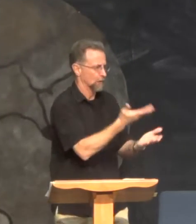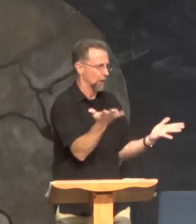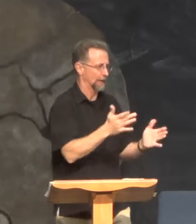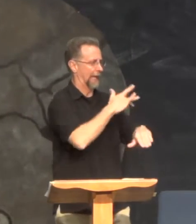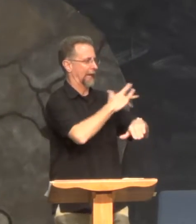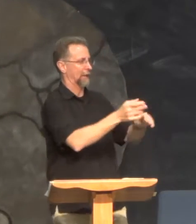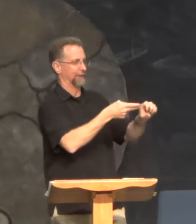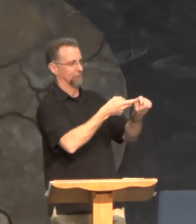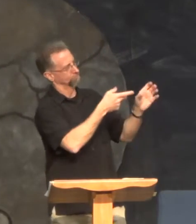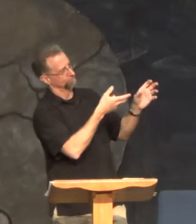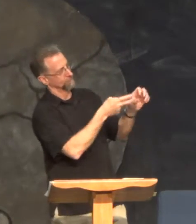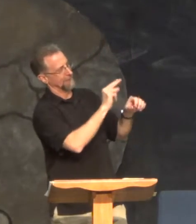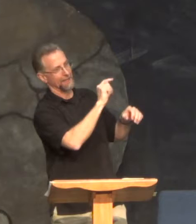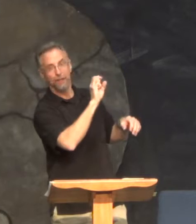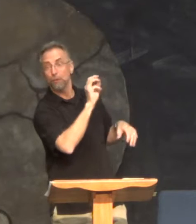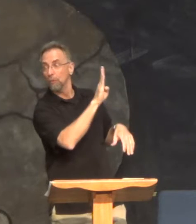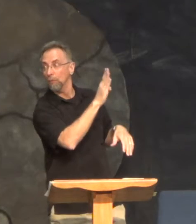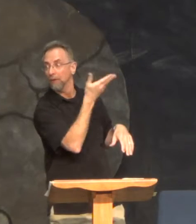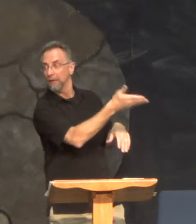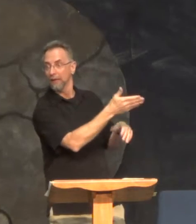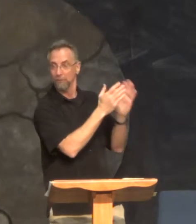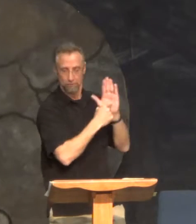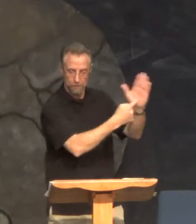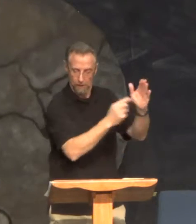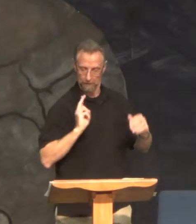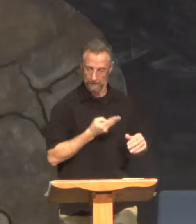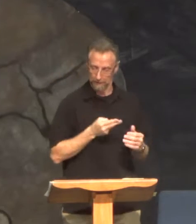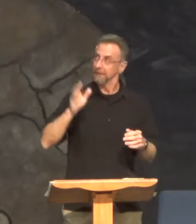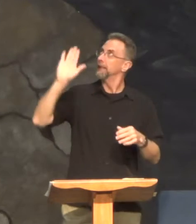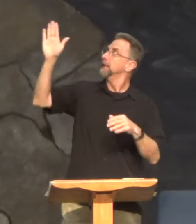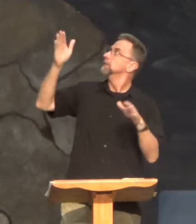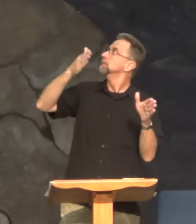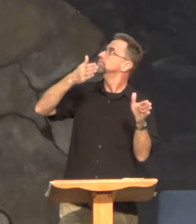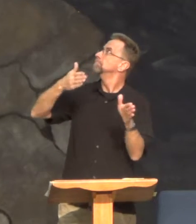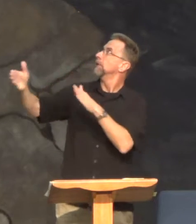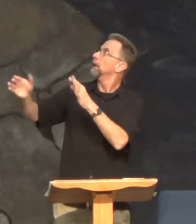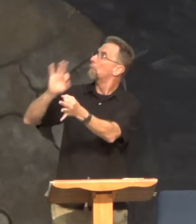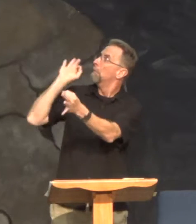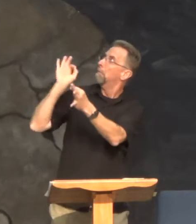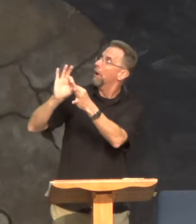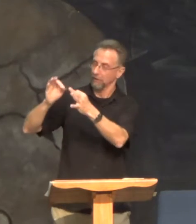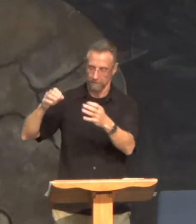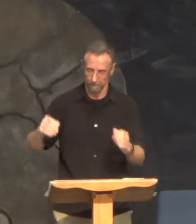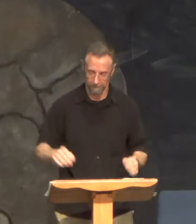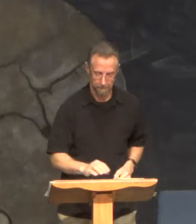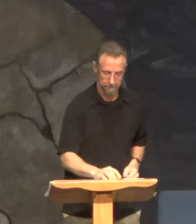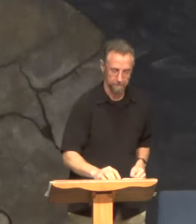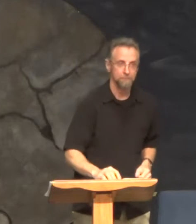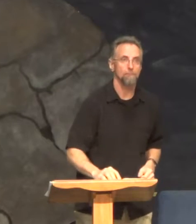It's proof. The empty tomb is there, showing us his plan, his